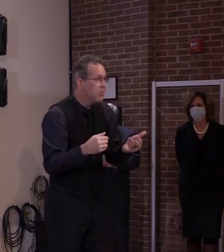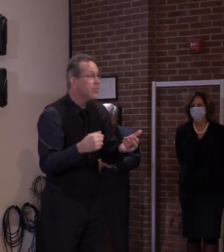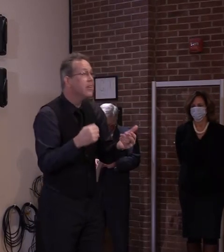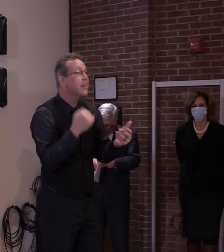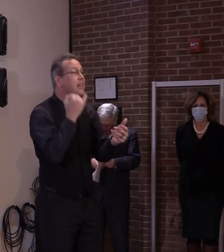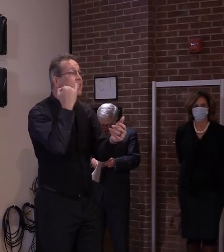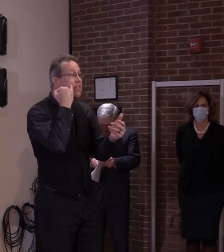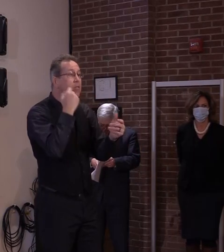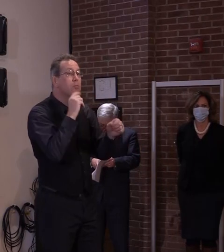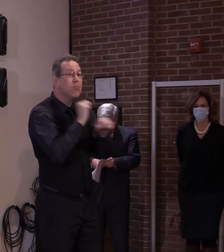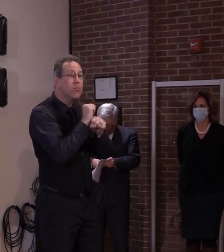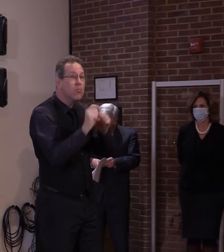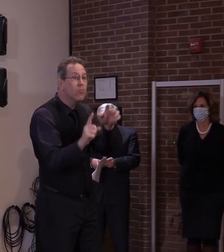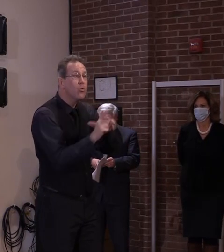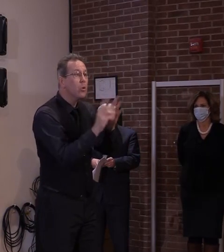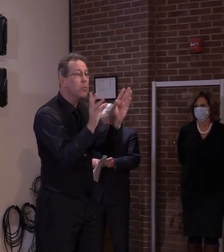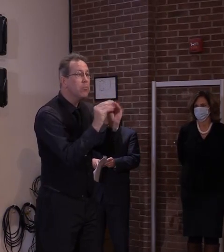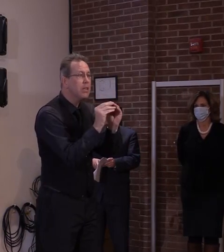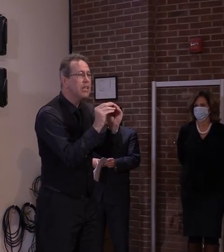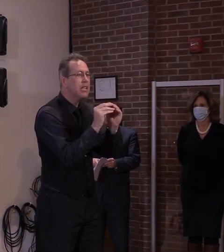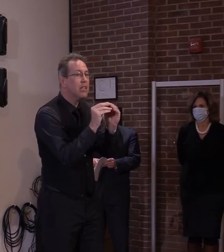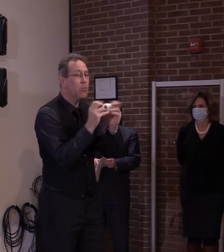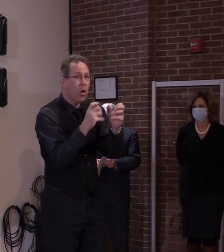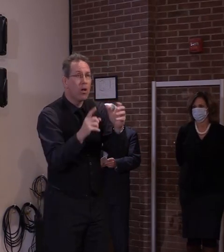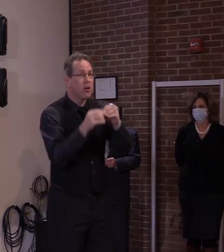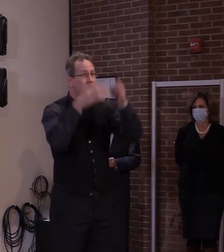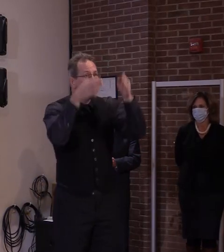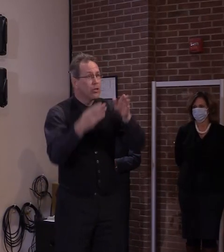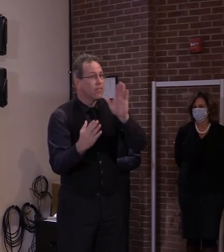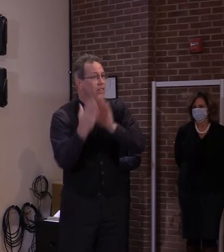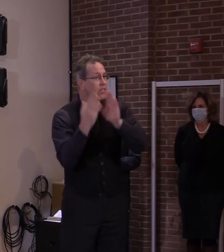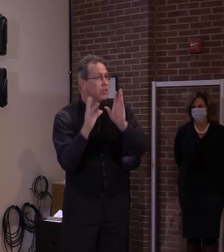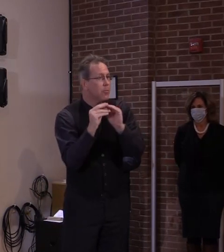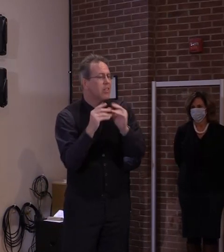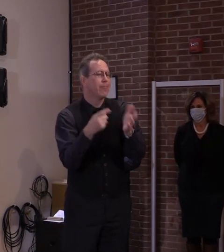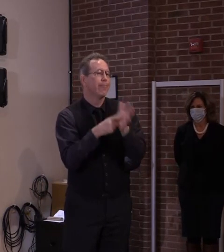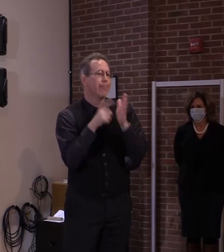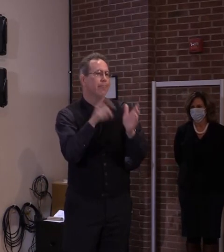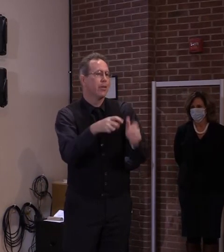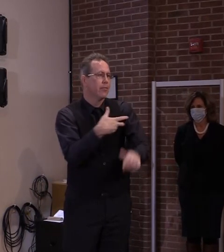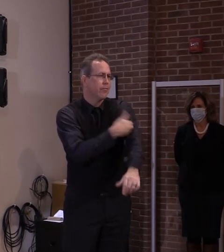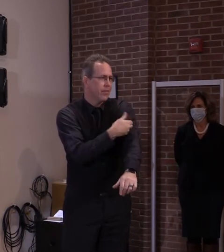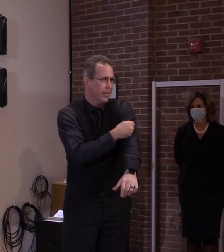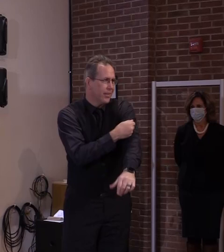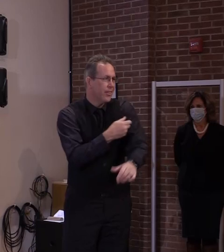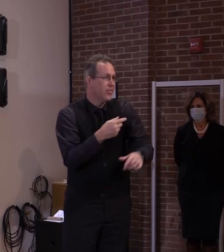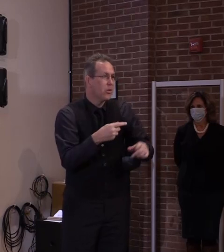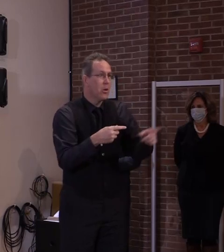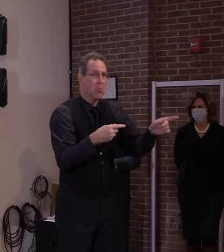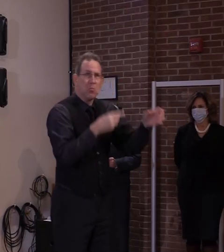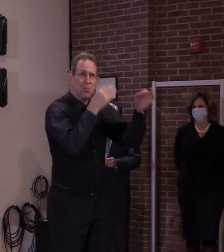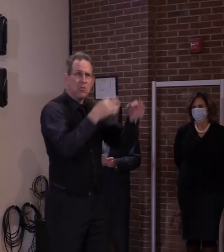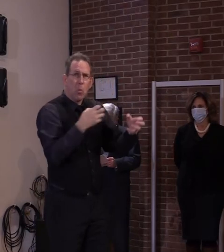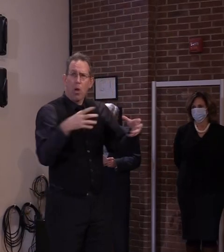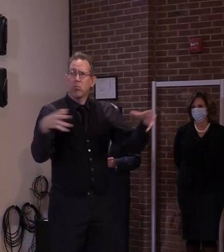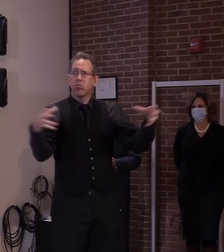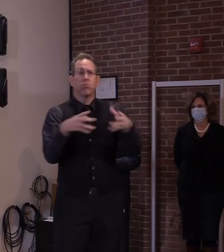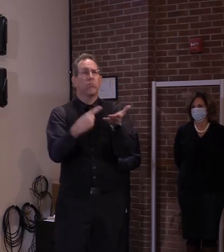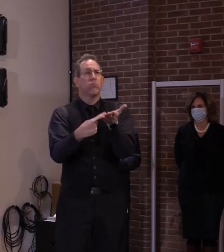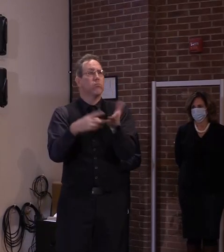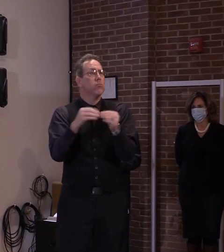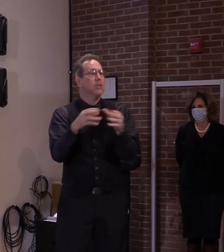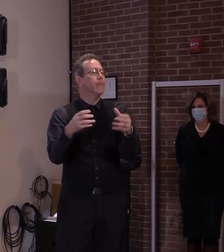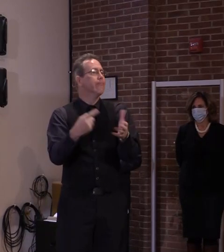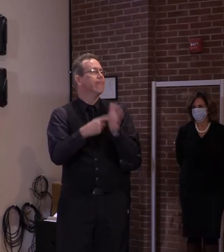attended to be vaccinated. And I was the first. They did this all on their own, and they had over 200 people at this